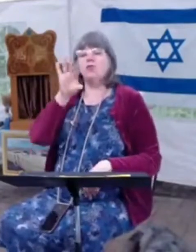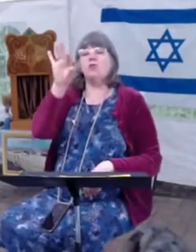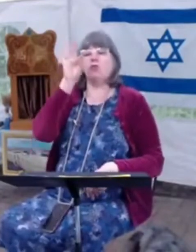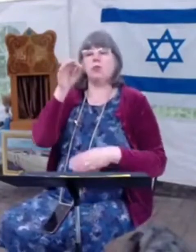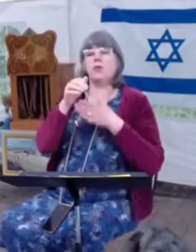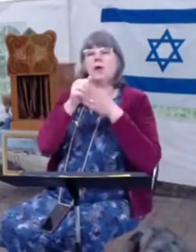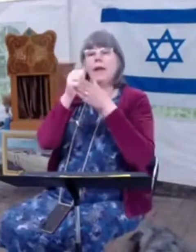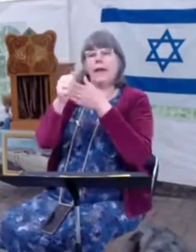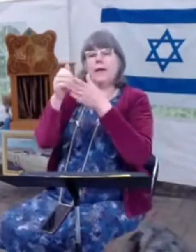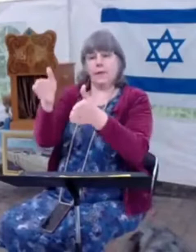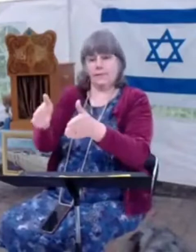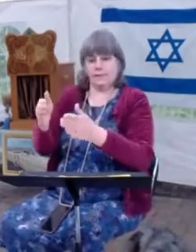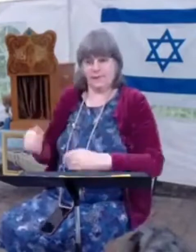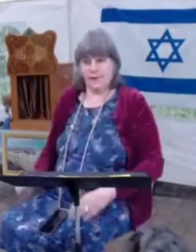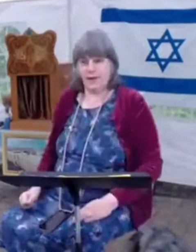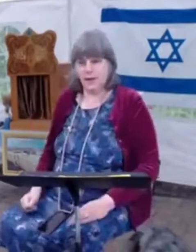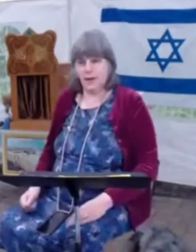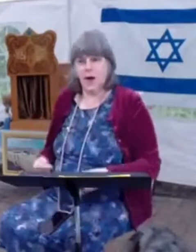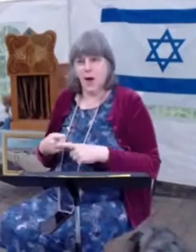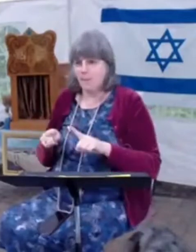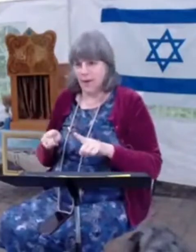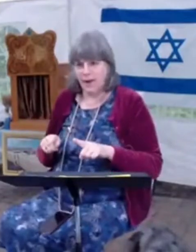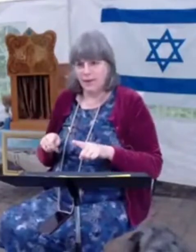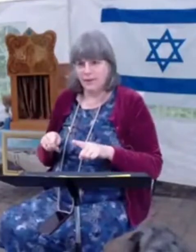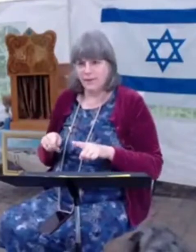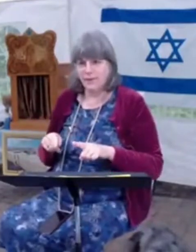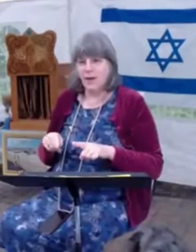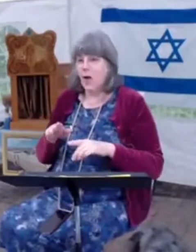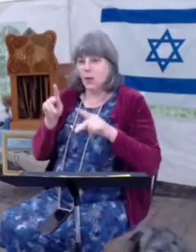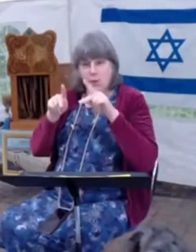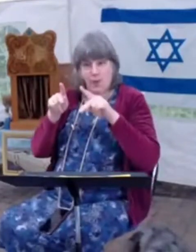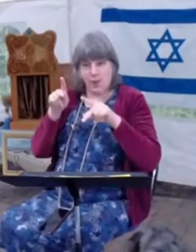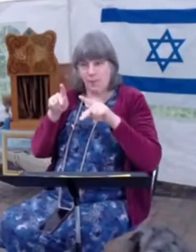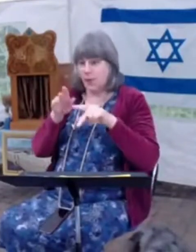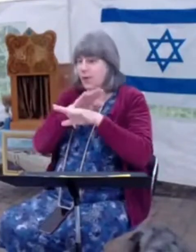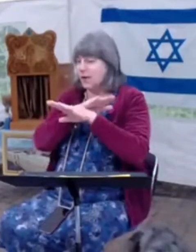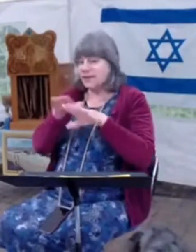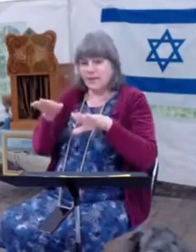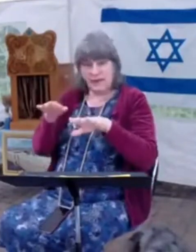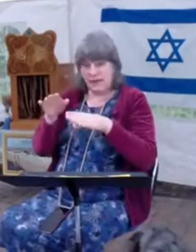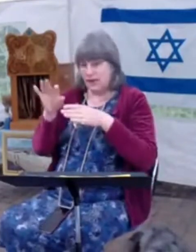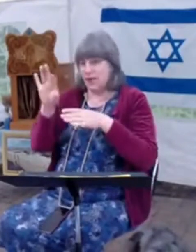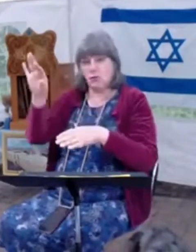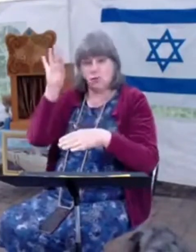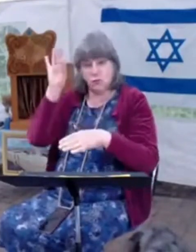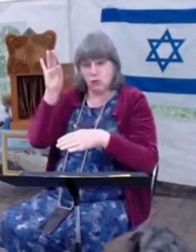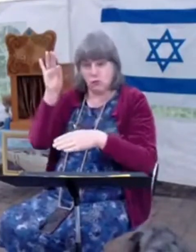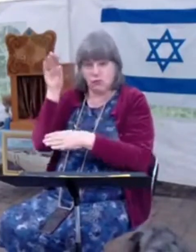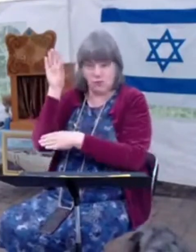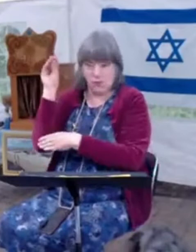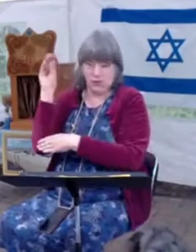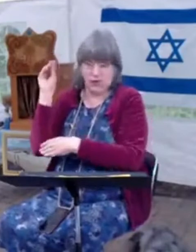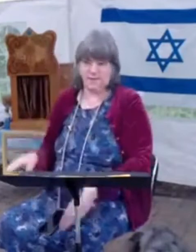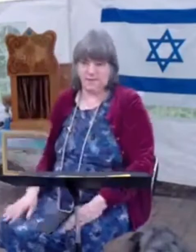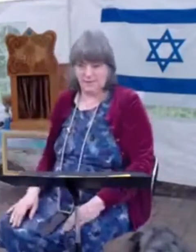oh, God said, I'm supposed to lead you out to the desert. Yeah, Moses, remember you in the palace, you know.